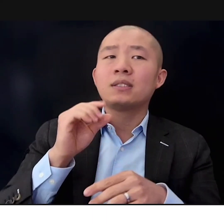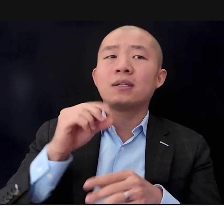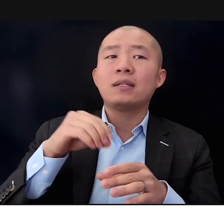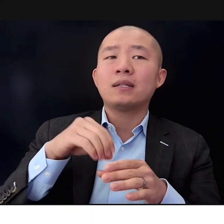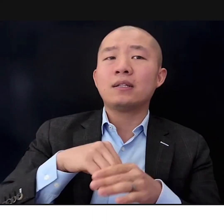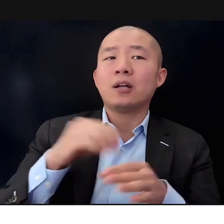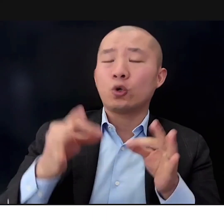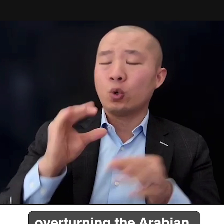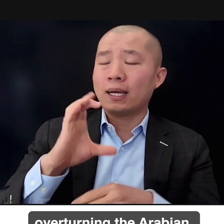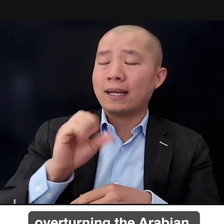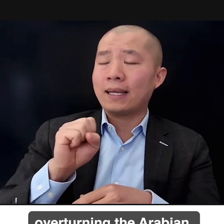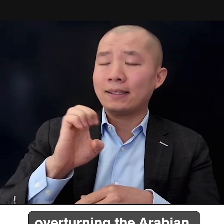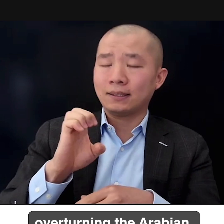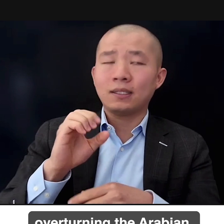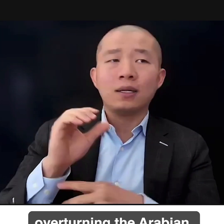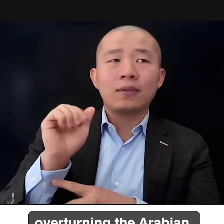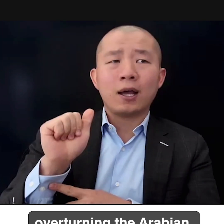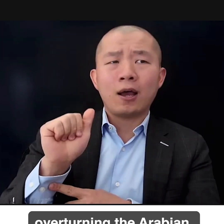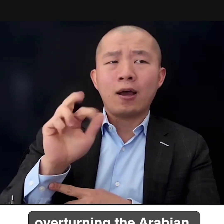case of overturning the Arabian ruling,